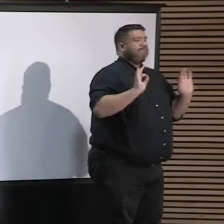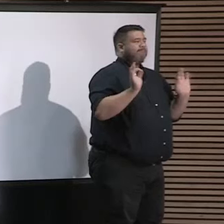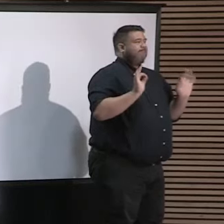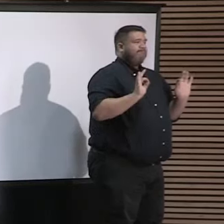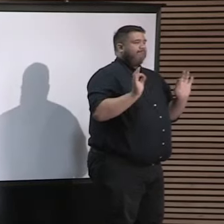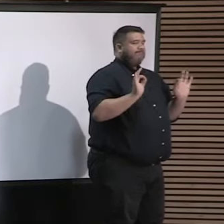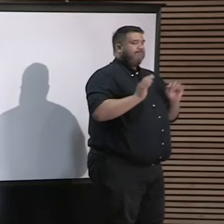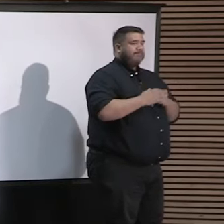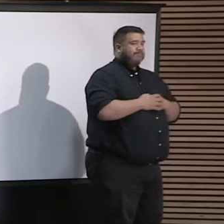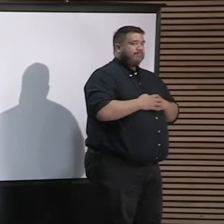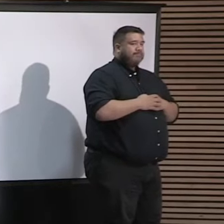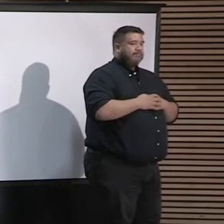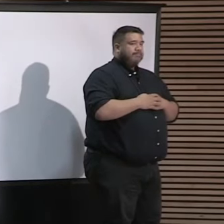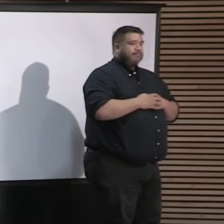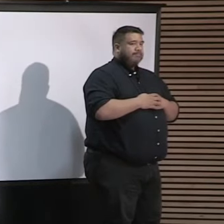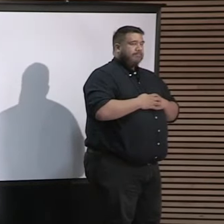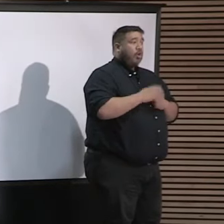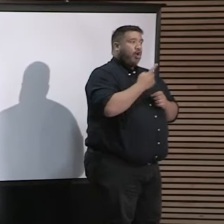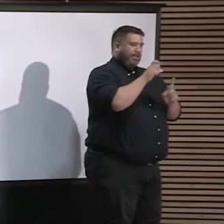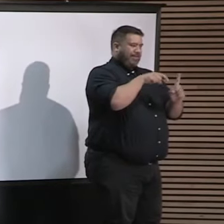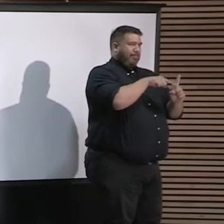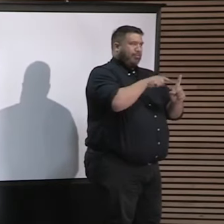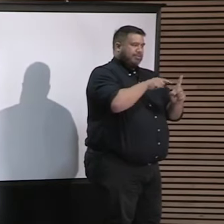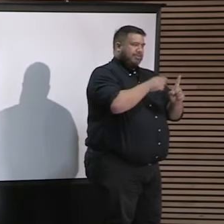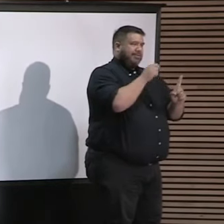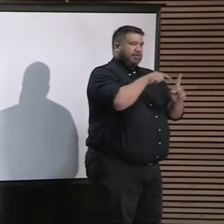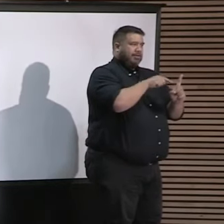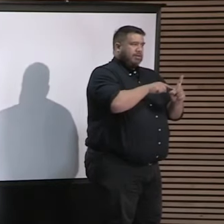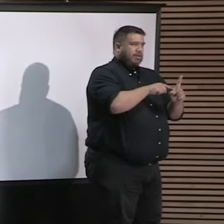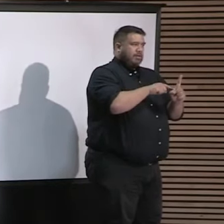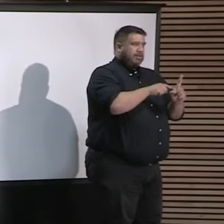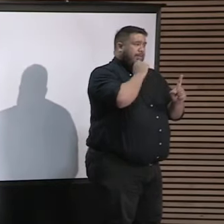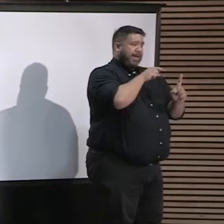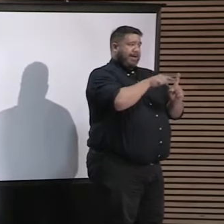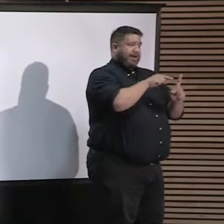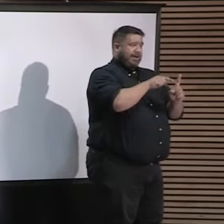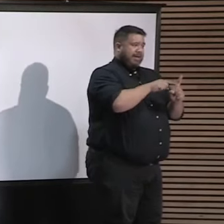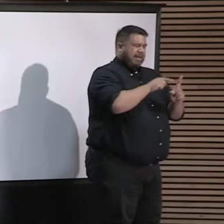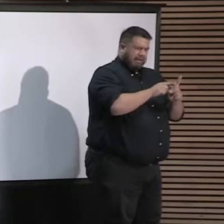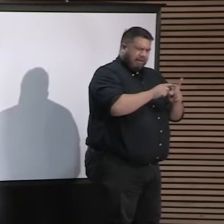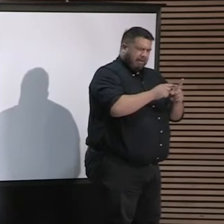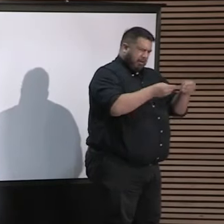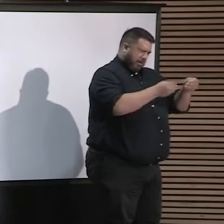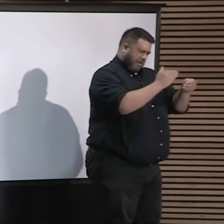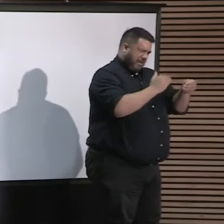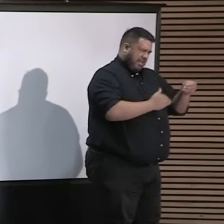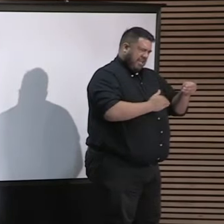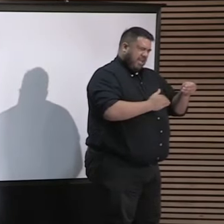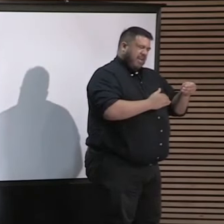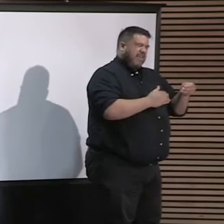returned positive tests other than this person. His test results suggest recent onset of the